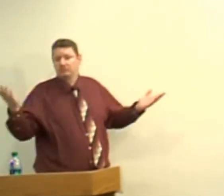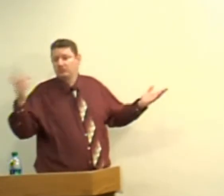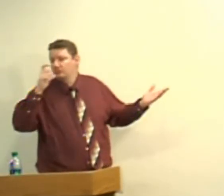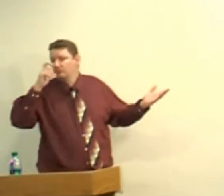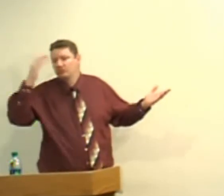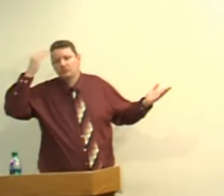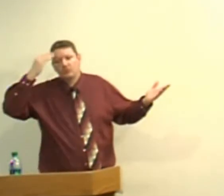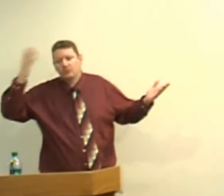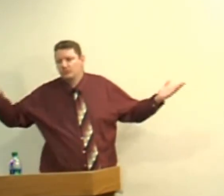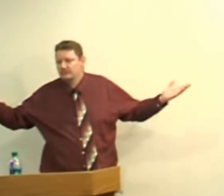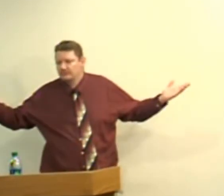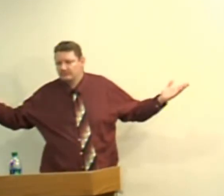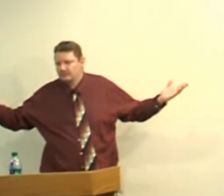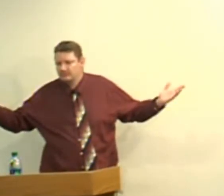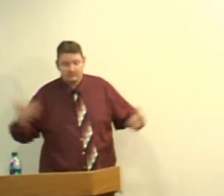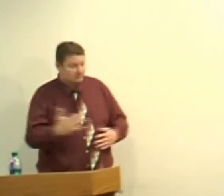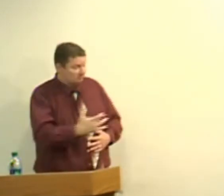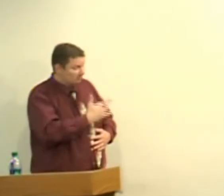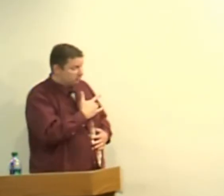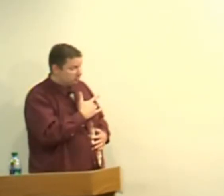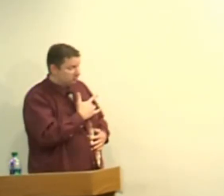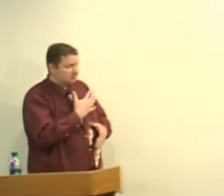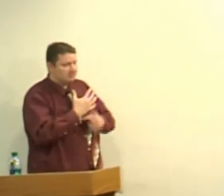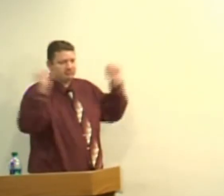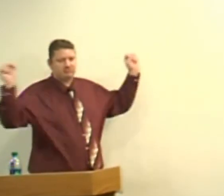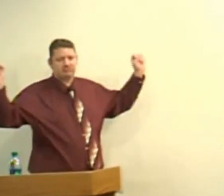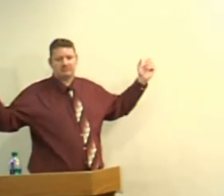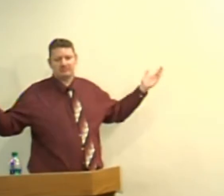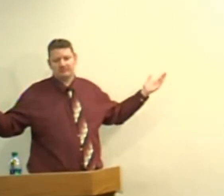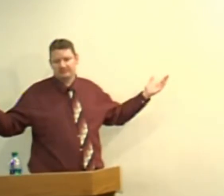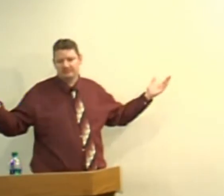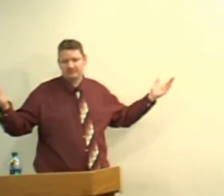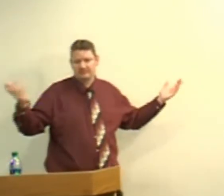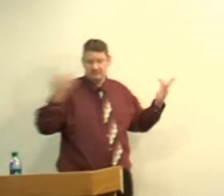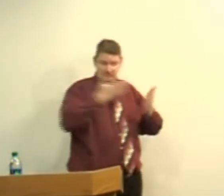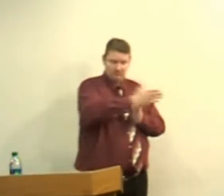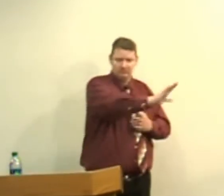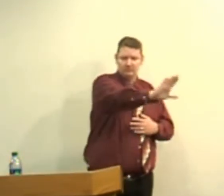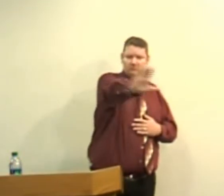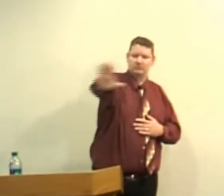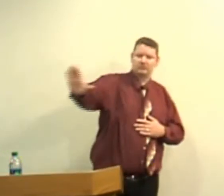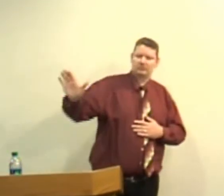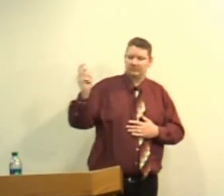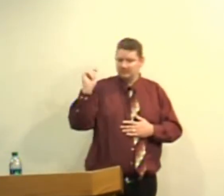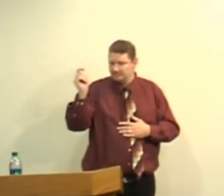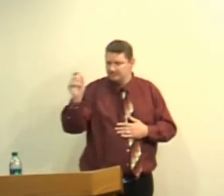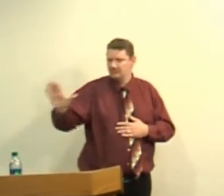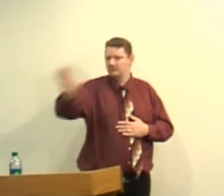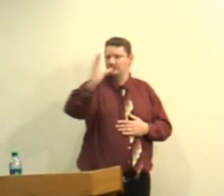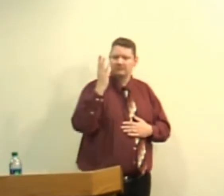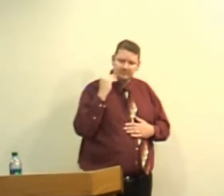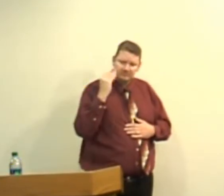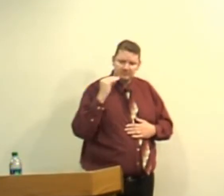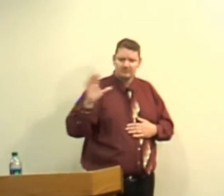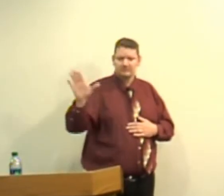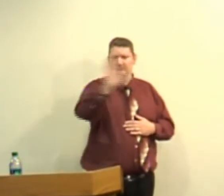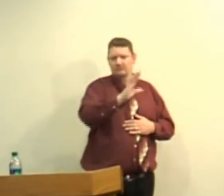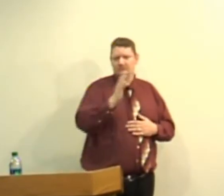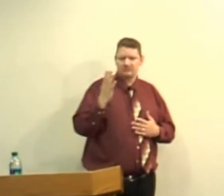these people, their hearts will be touched. We don't know. We don't know. Perhaps they will be saved. So we are to